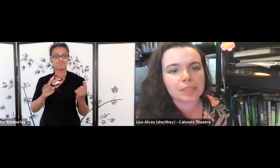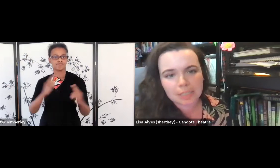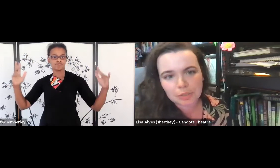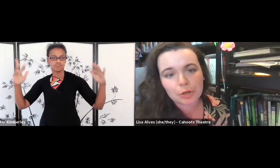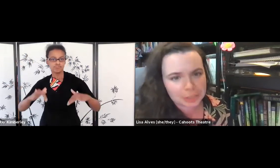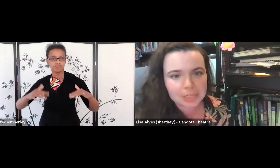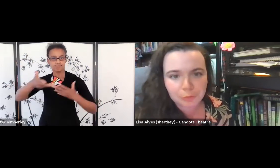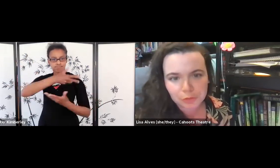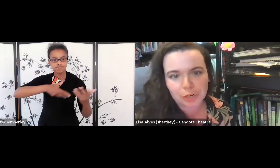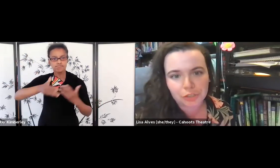city's current infrastructure.